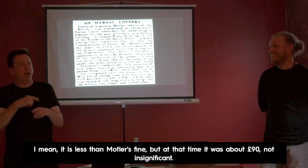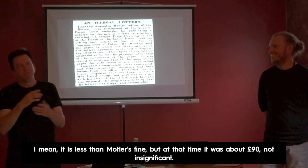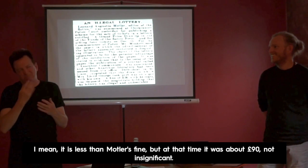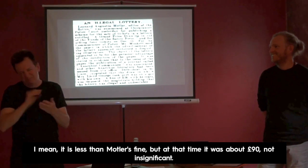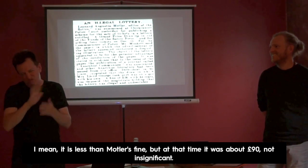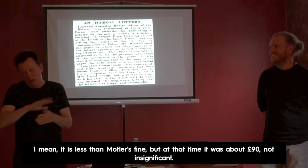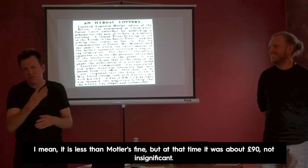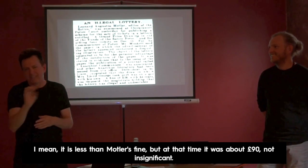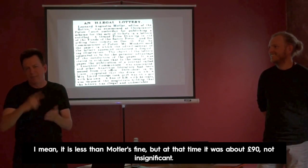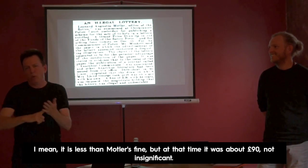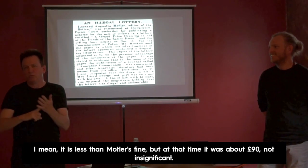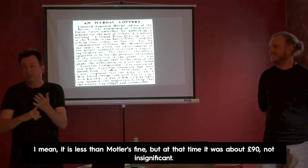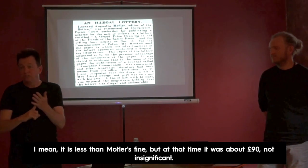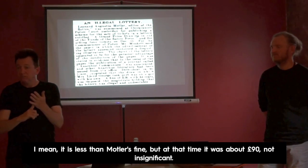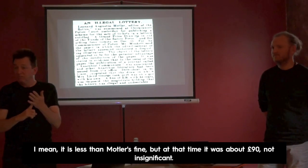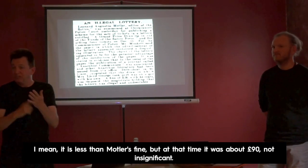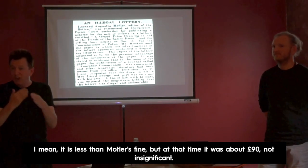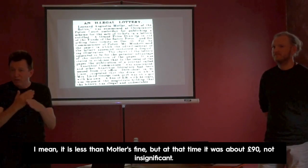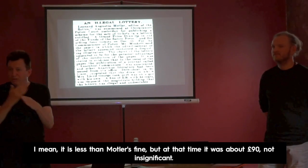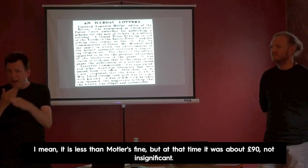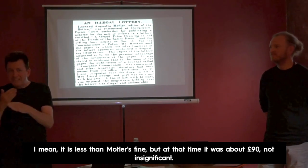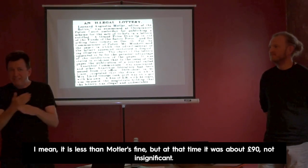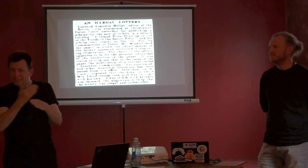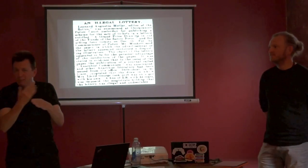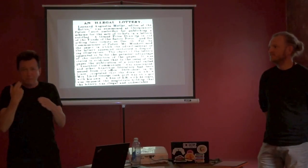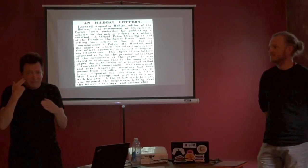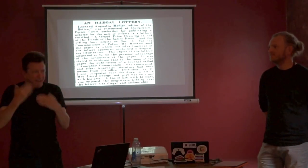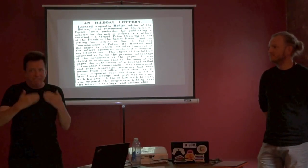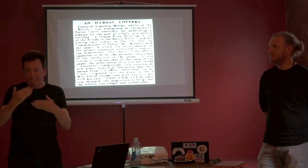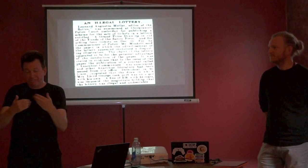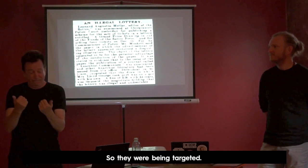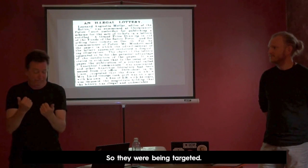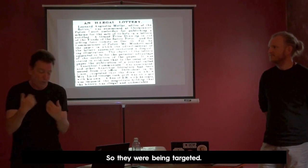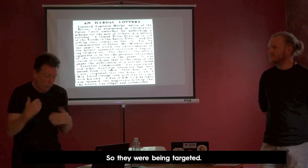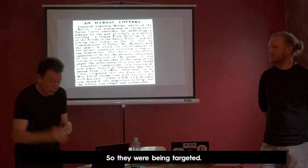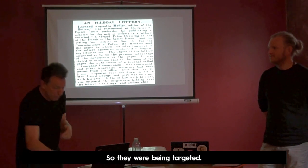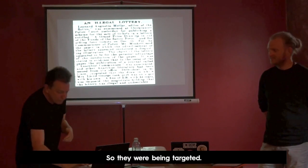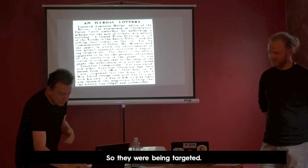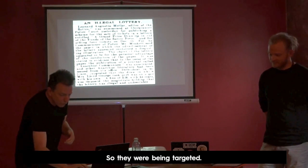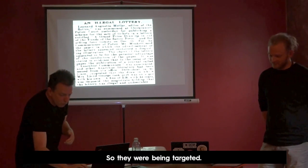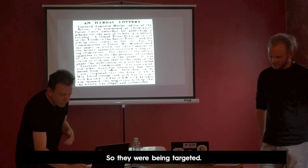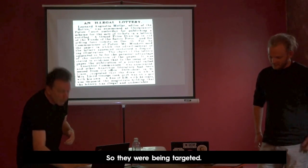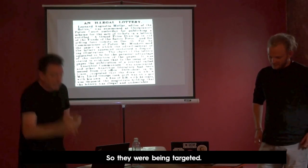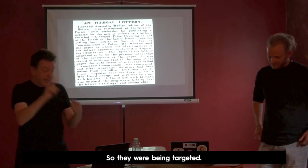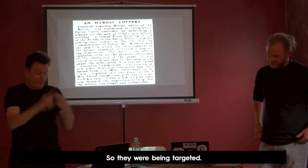at that time it was about £90, not insignificant. So they were being targeted.